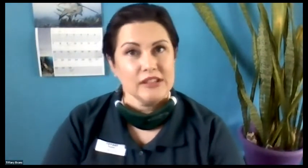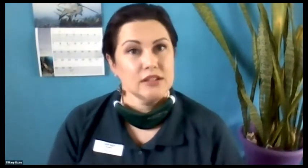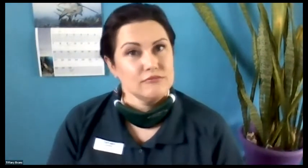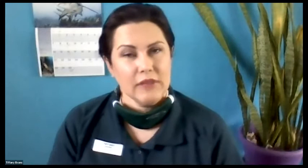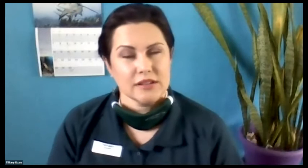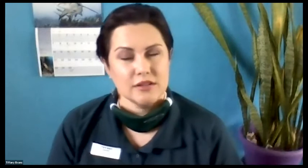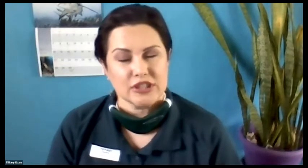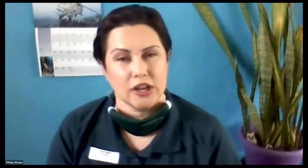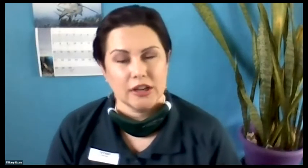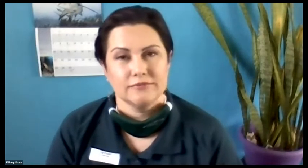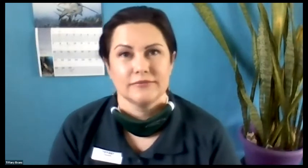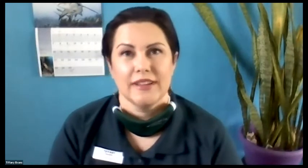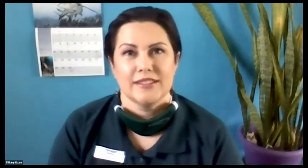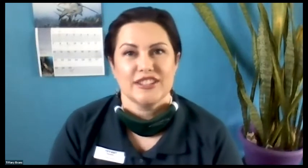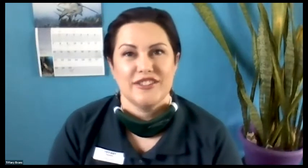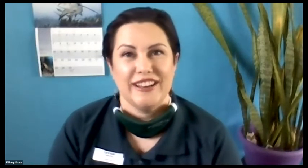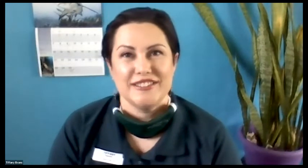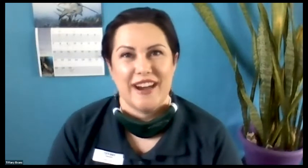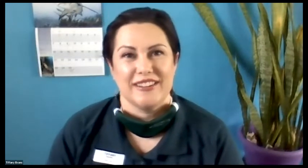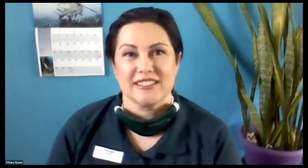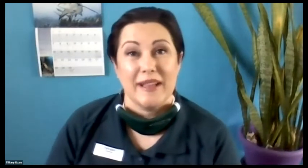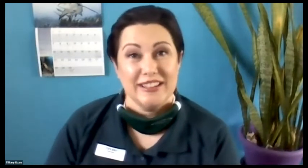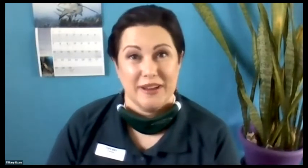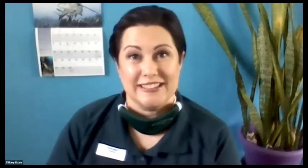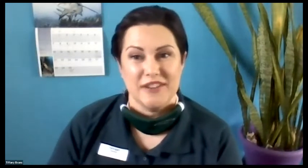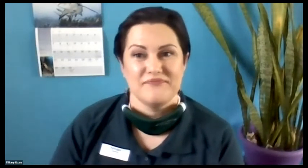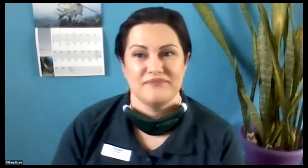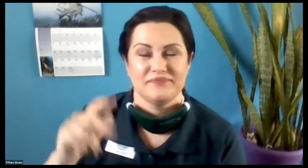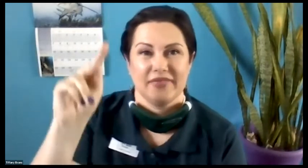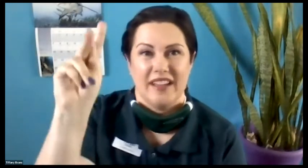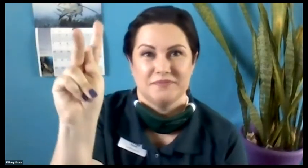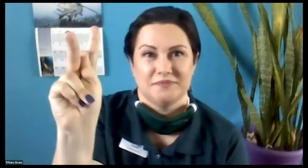so not too much longer. So let's go ahead and do that one. I'll spell it twice again. Okay.